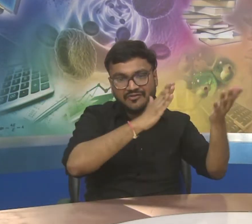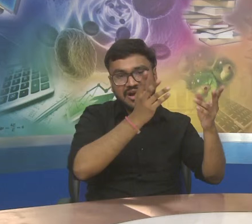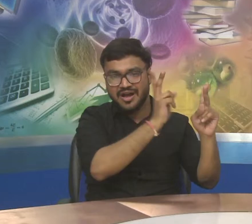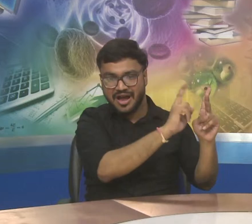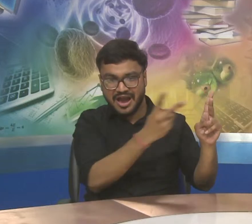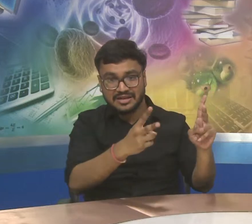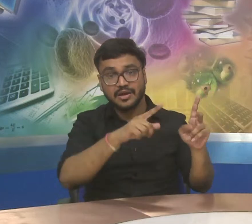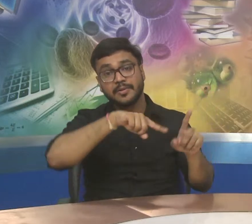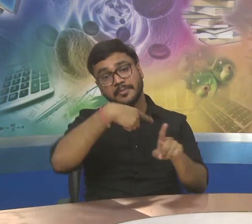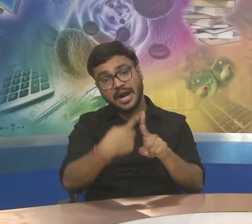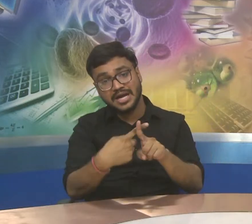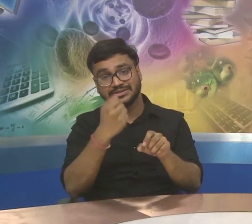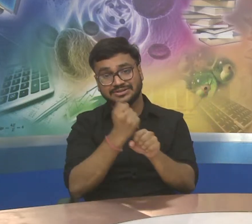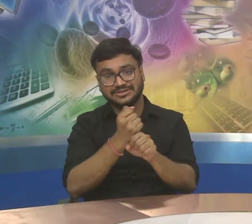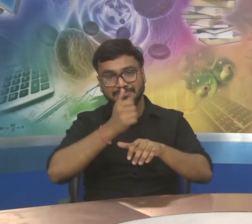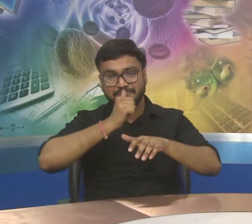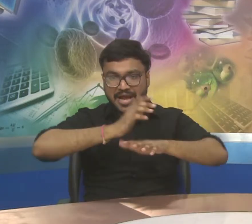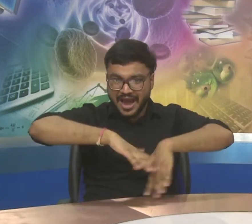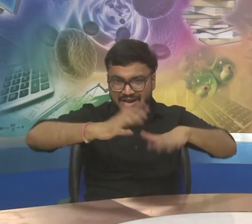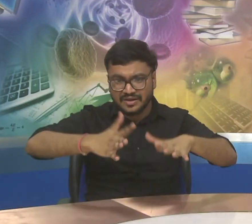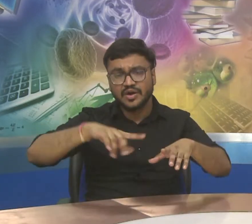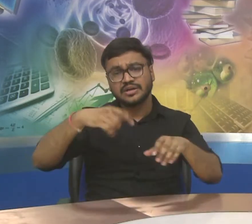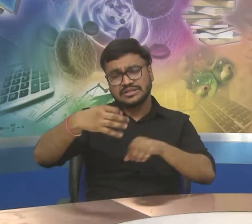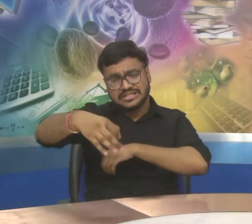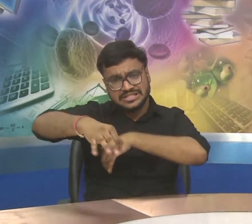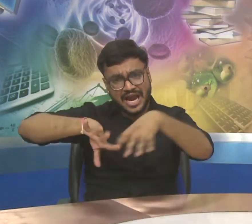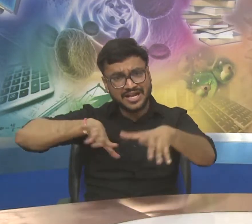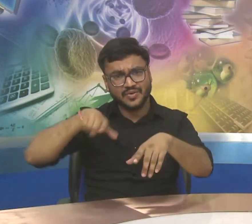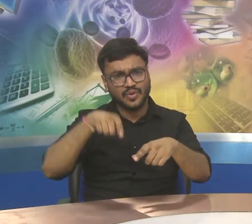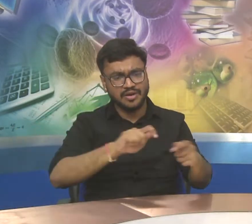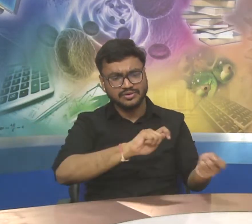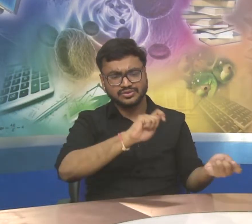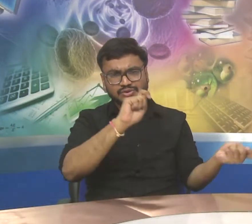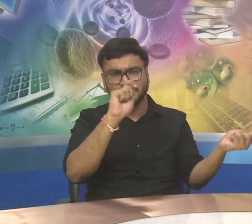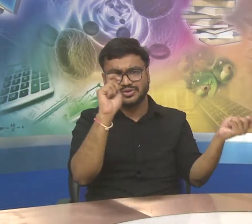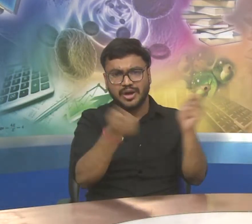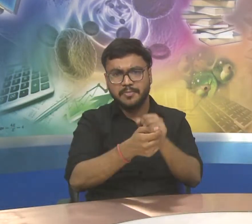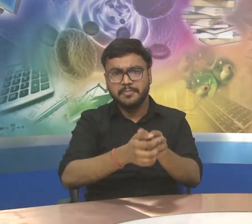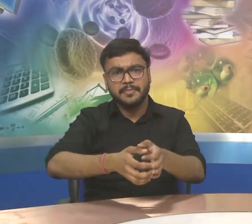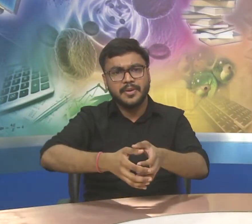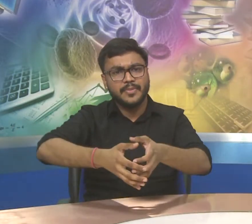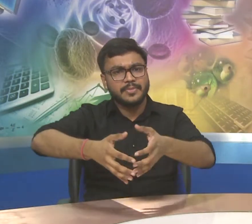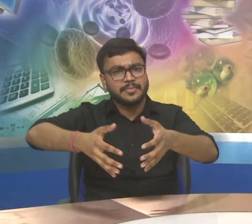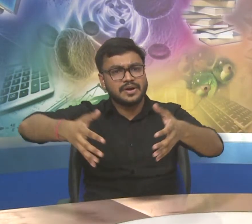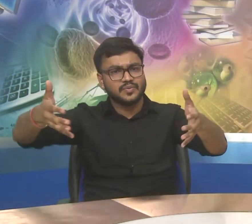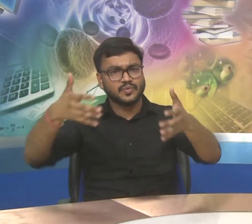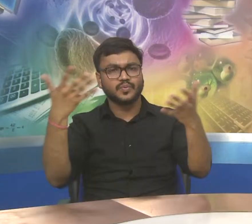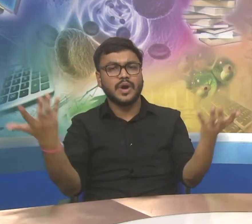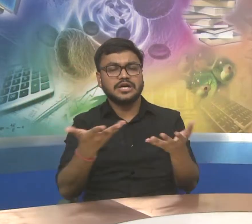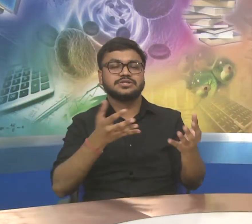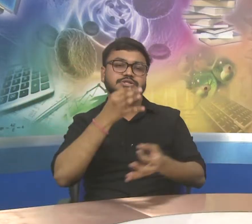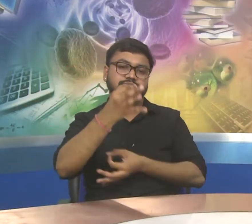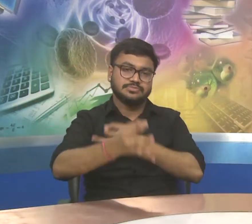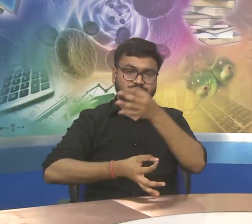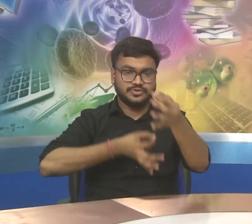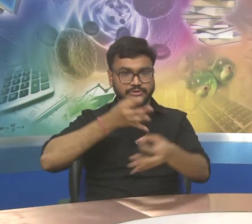like ecosystem diversity, genetics diversity, and species diversity.